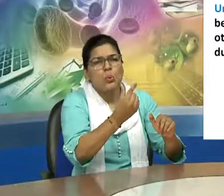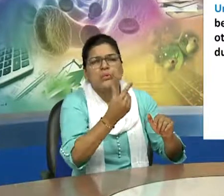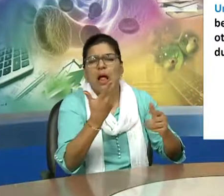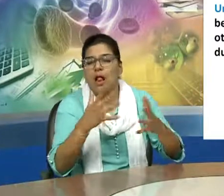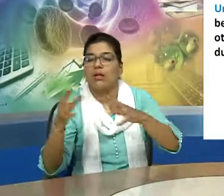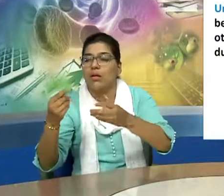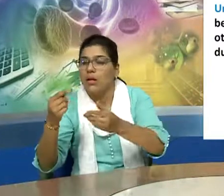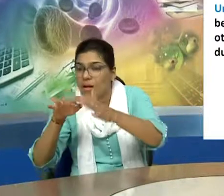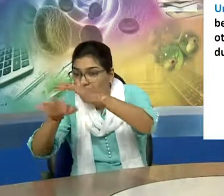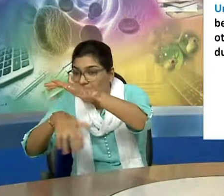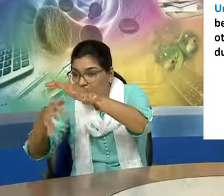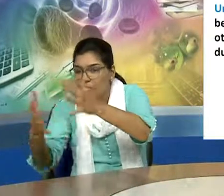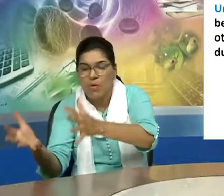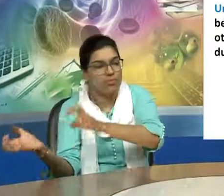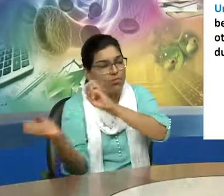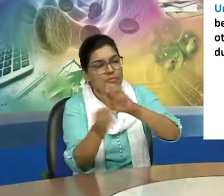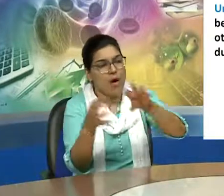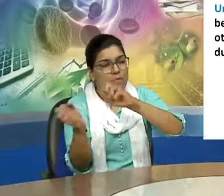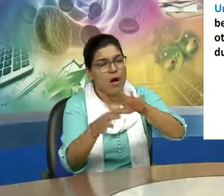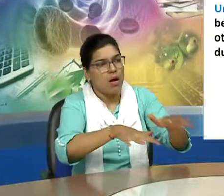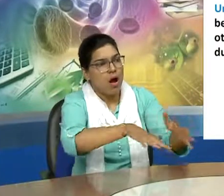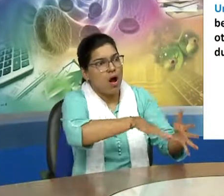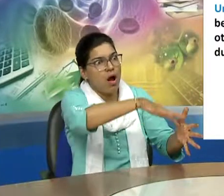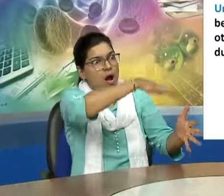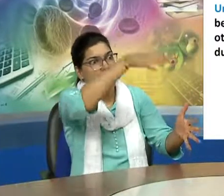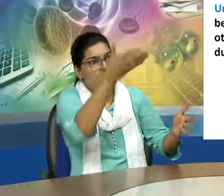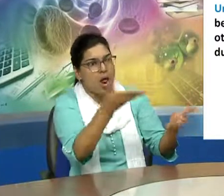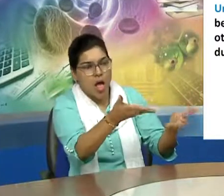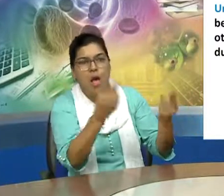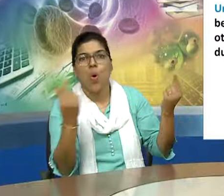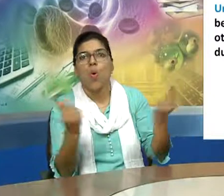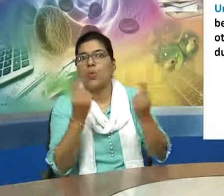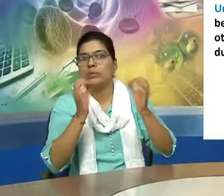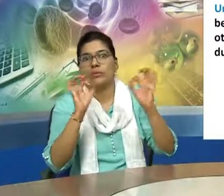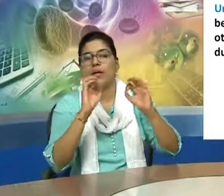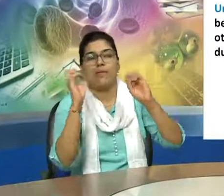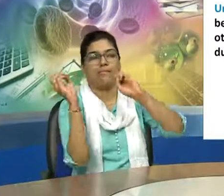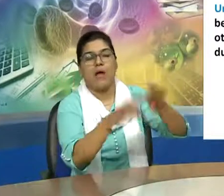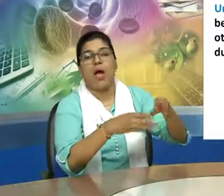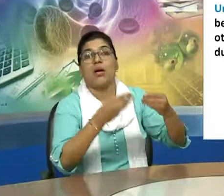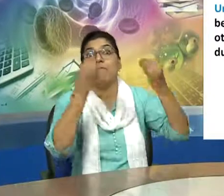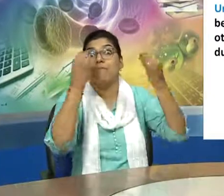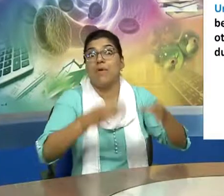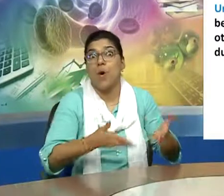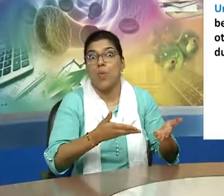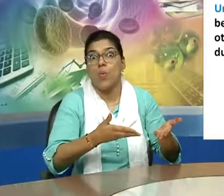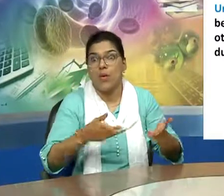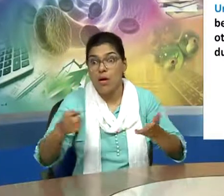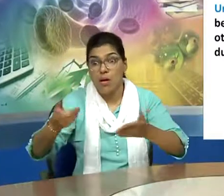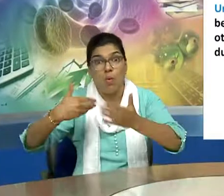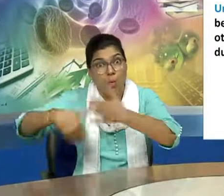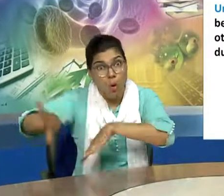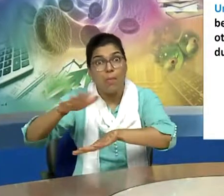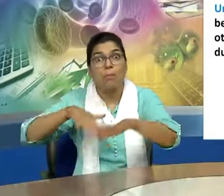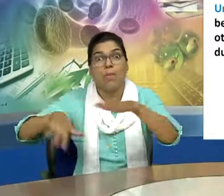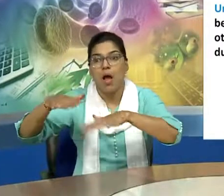be depleted, but also our large land area will also be